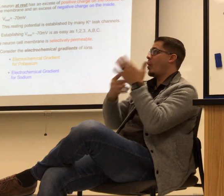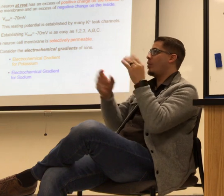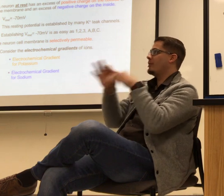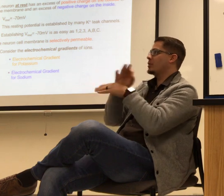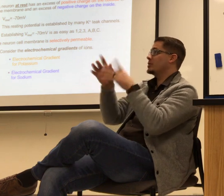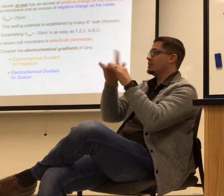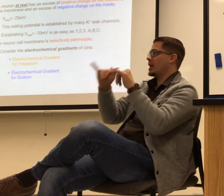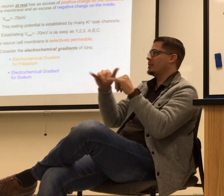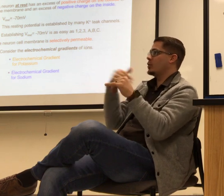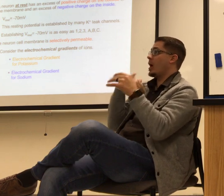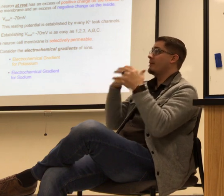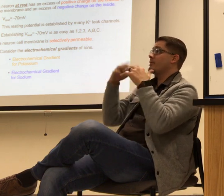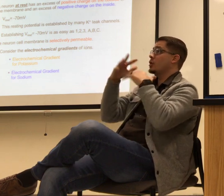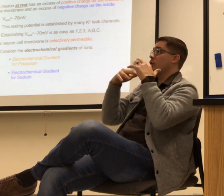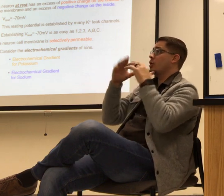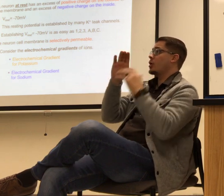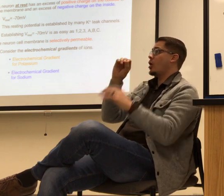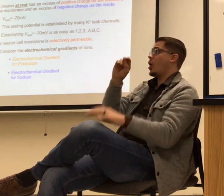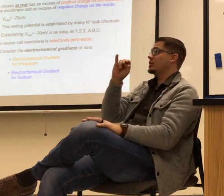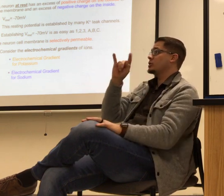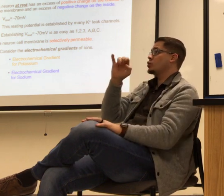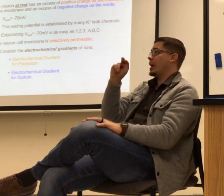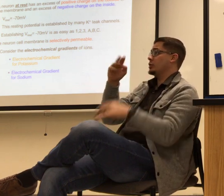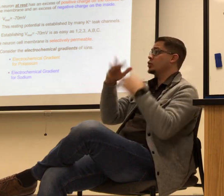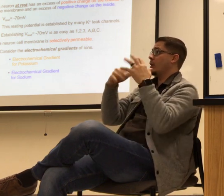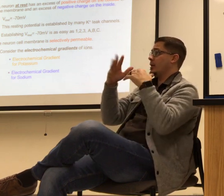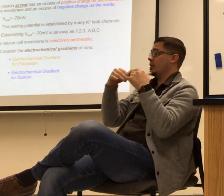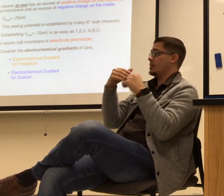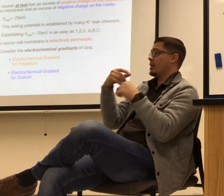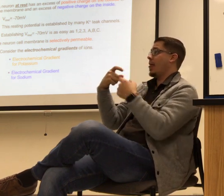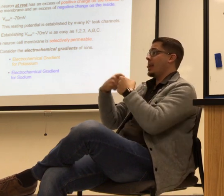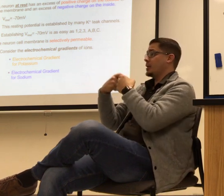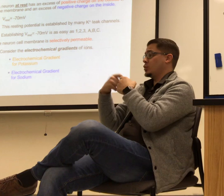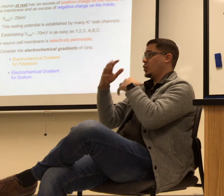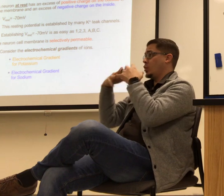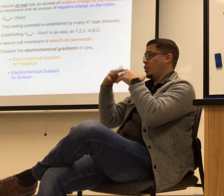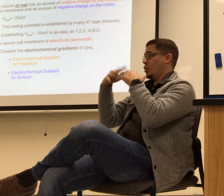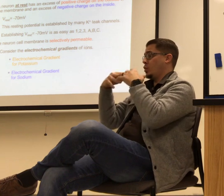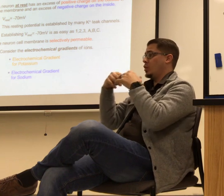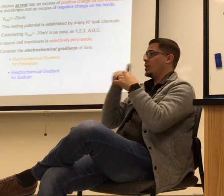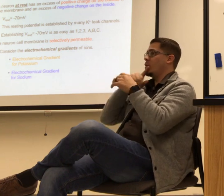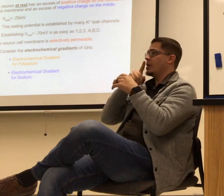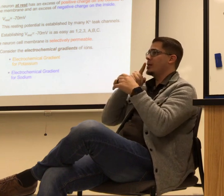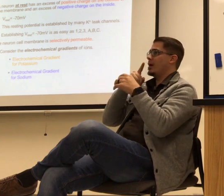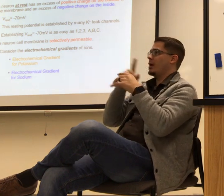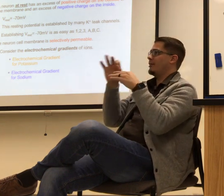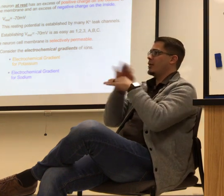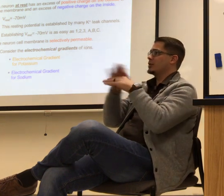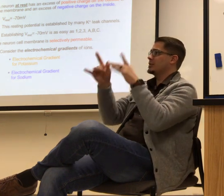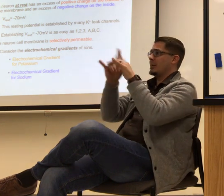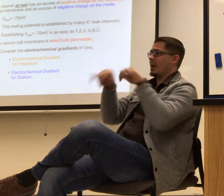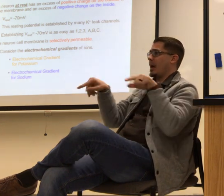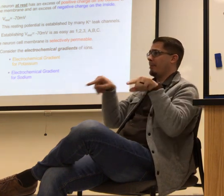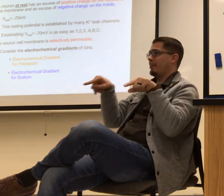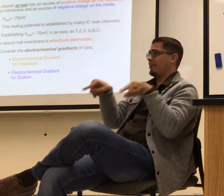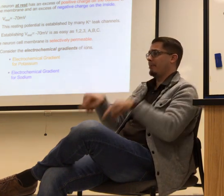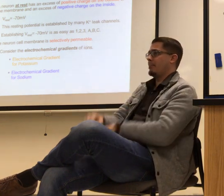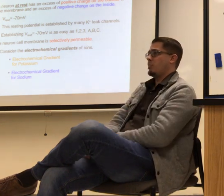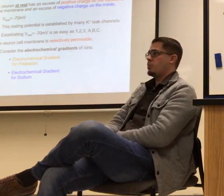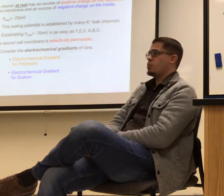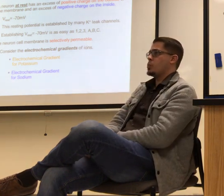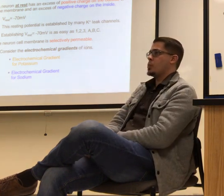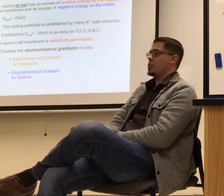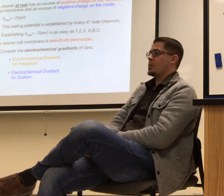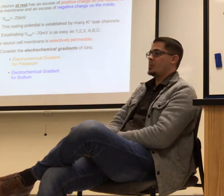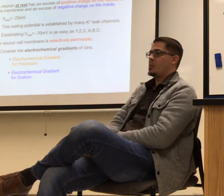a concentration gradient, and you have an electrical gradient, and they're working at the same time. That's